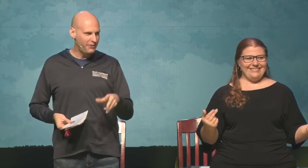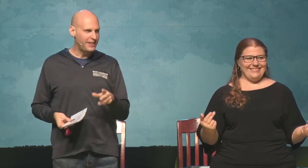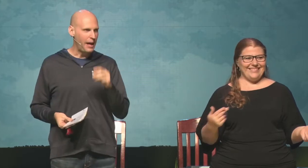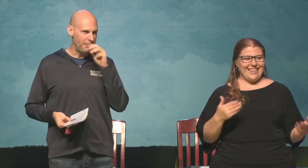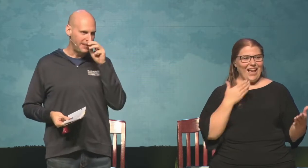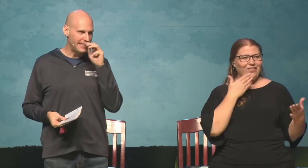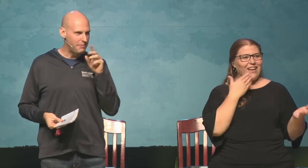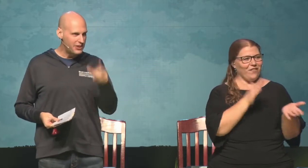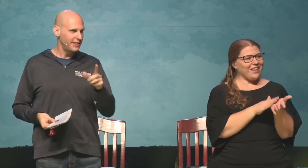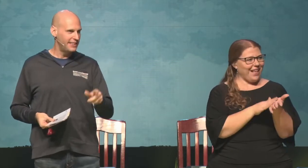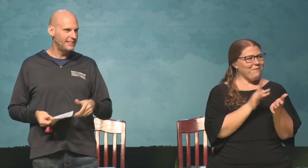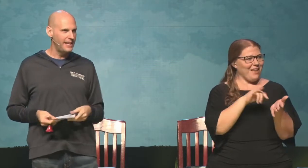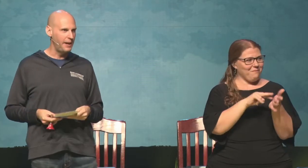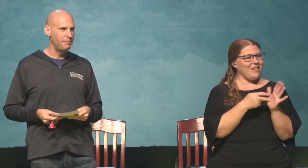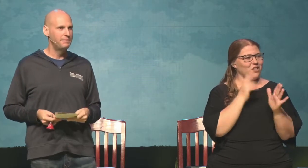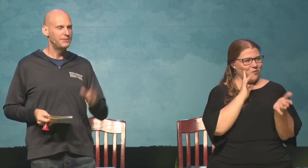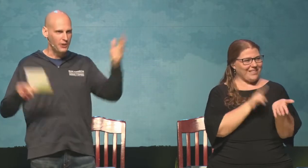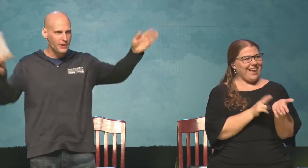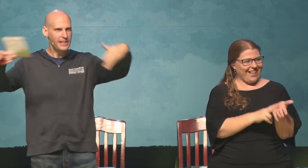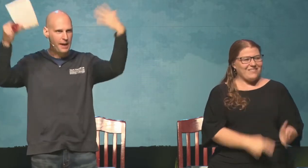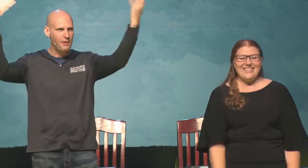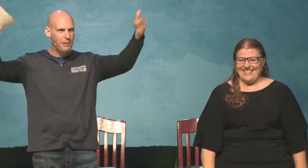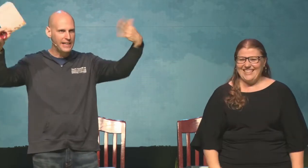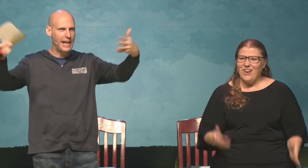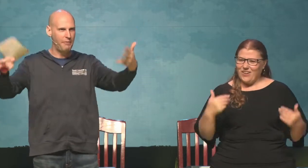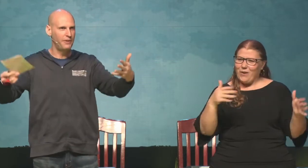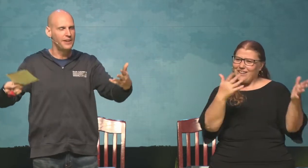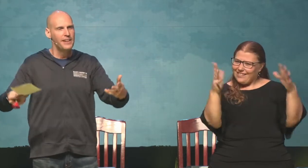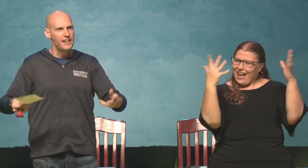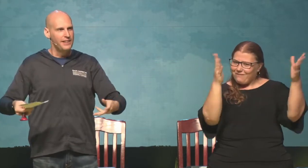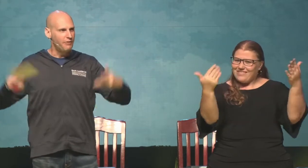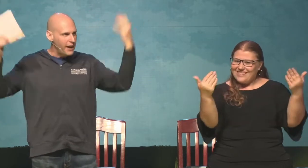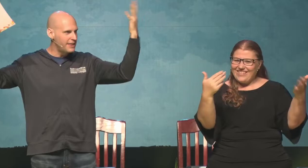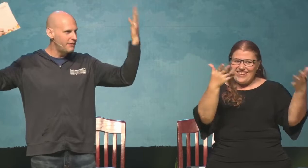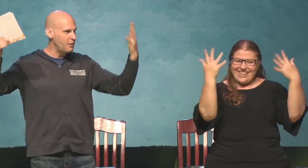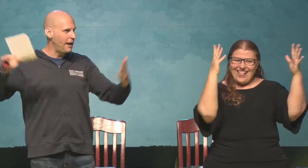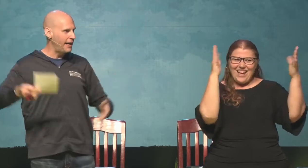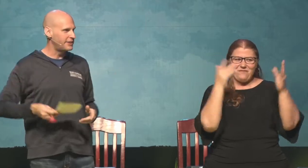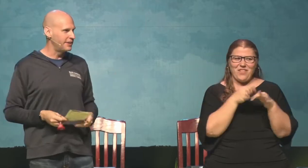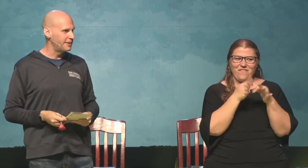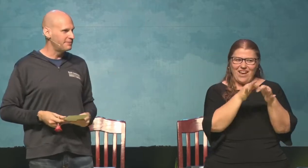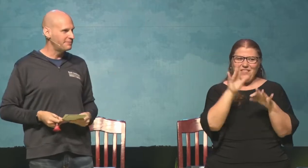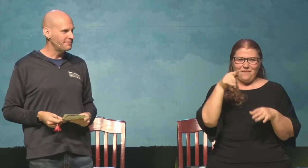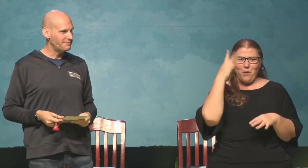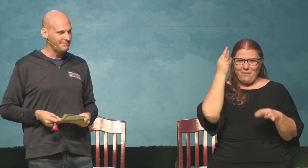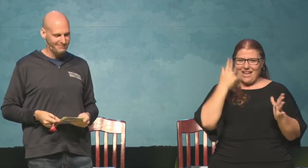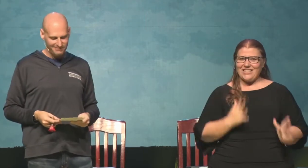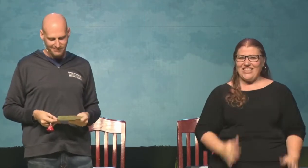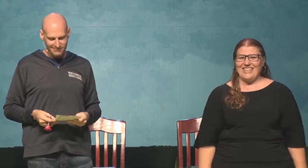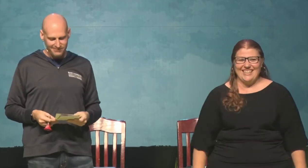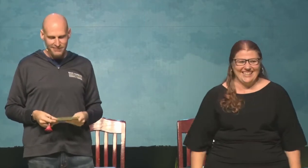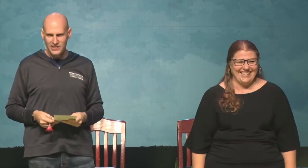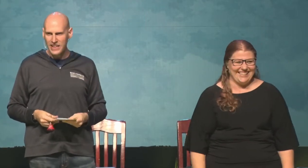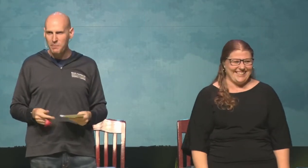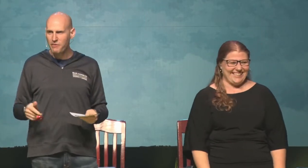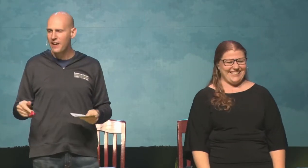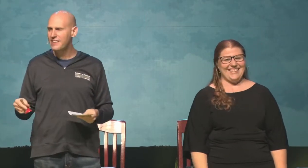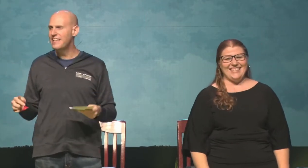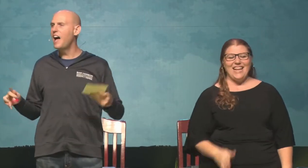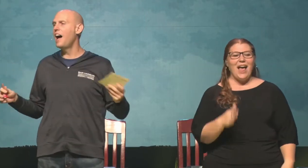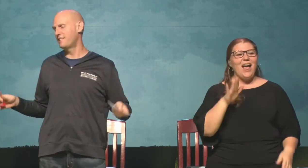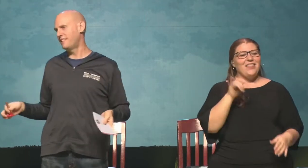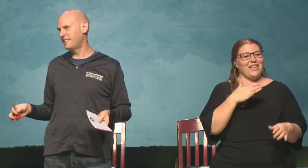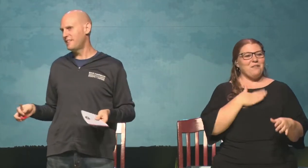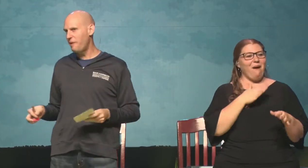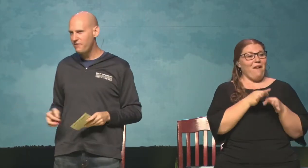Thank you for clapping, because that means you're going to sign up. So go ahead and clap. Everybody clap for the faith of your pastor. So that's my faith